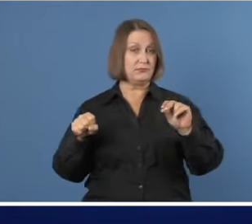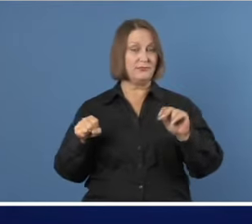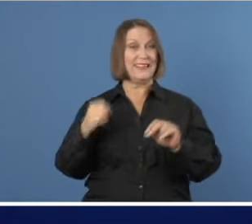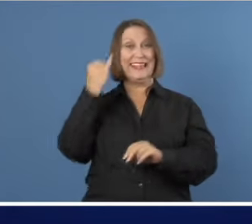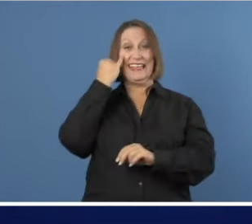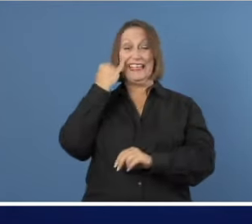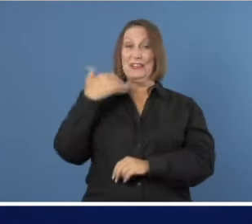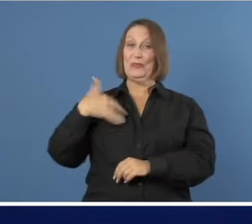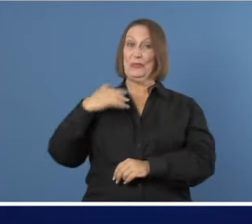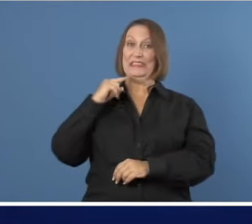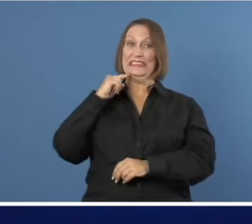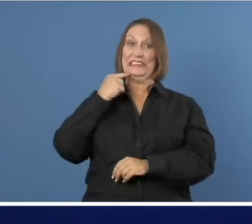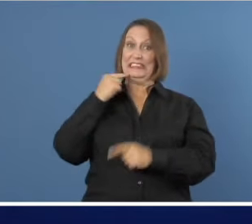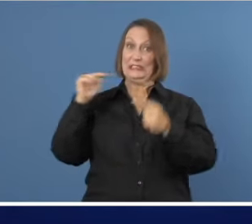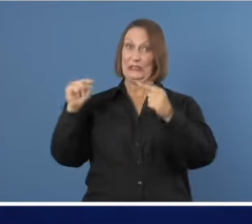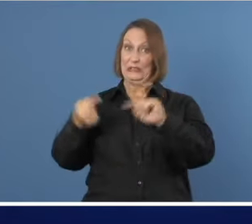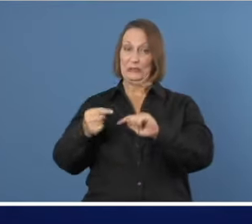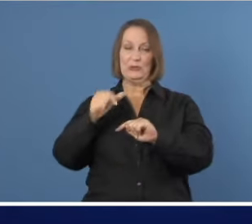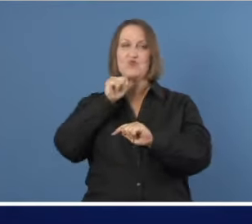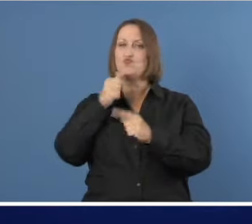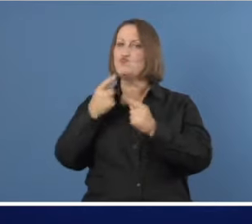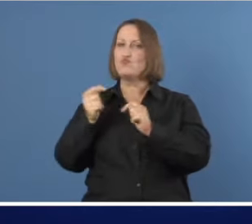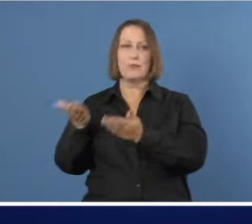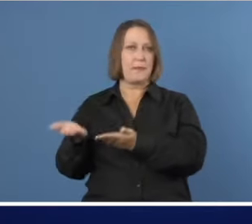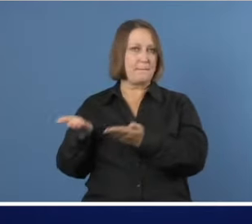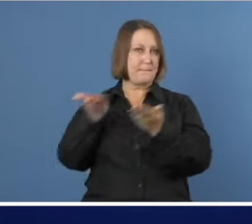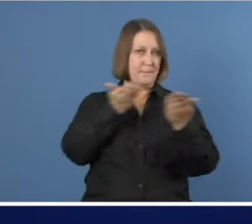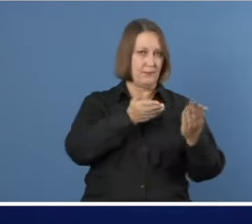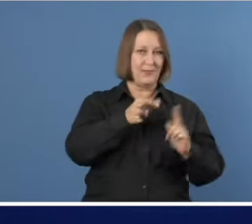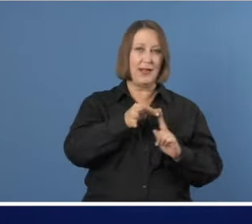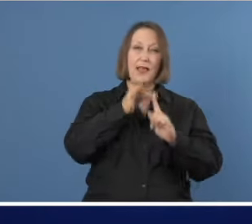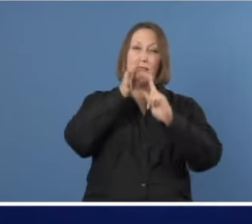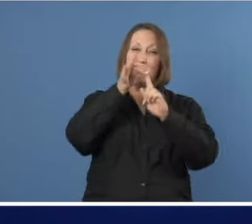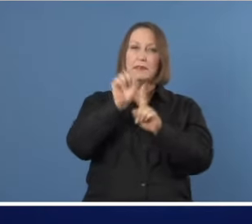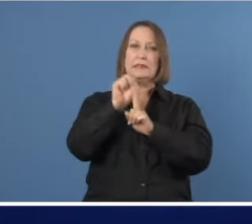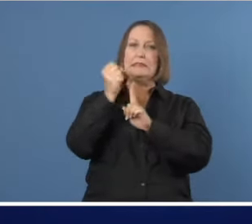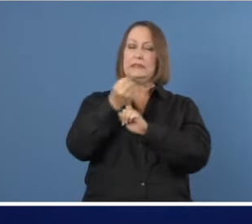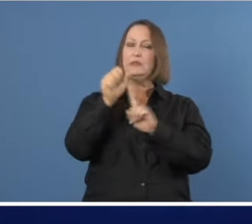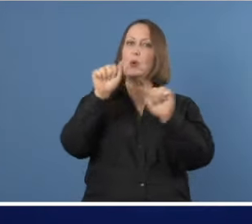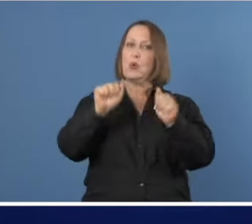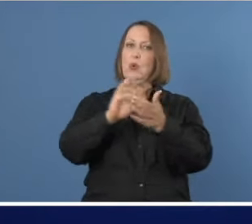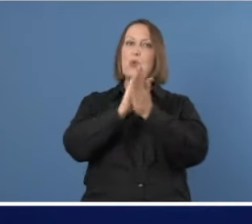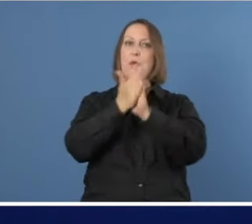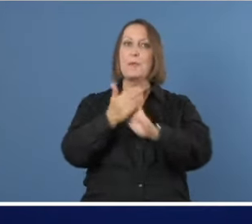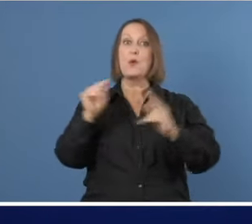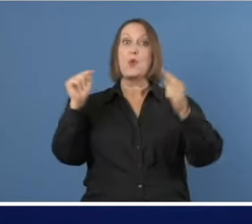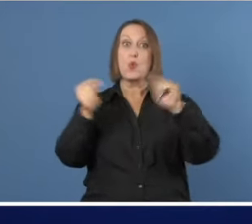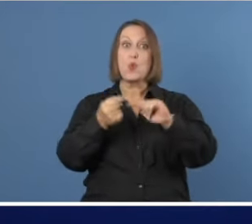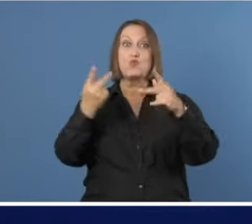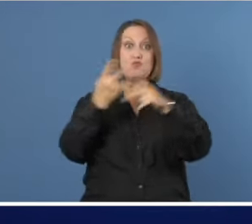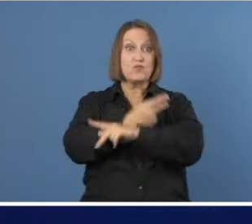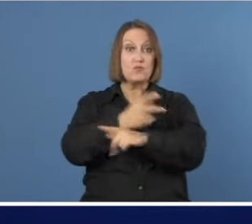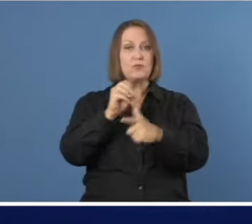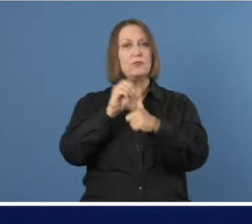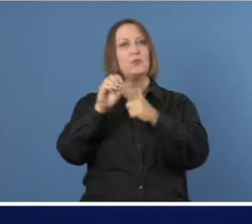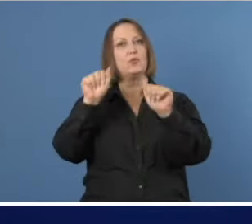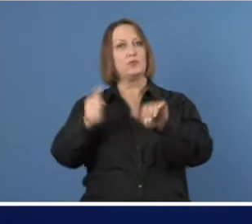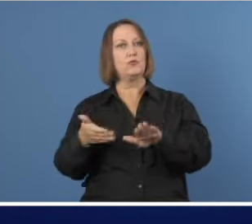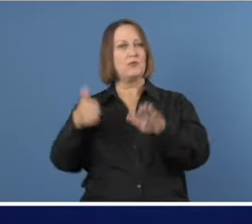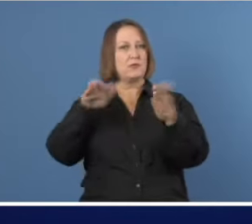Do not attempt to move seriously injured persons unless they are in immediate danger of